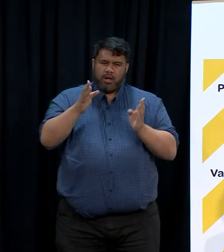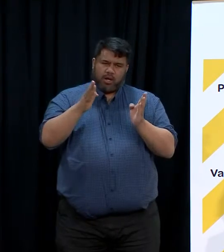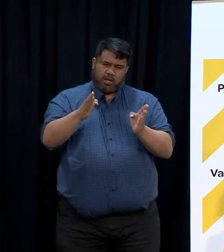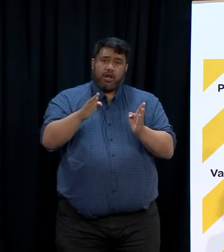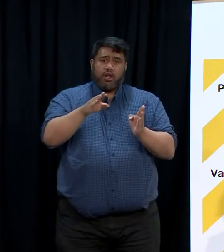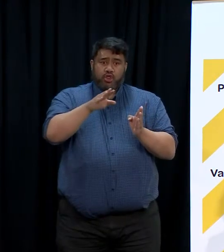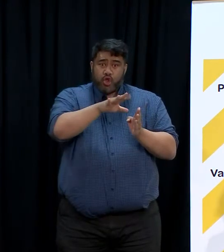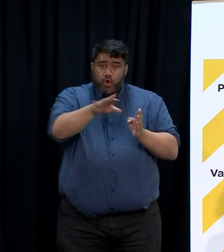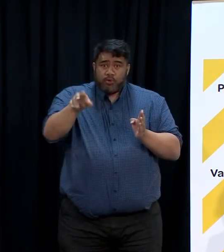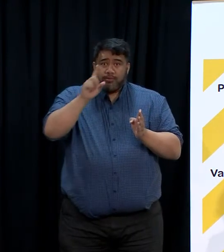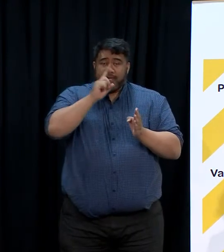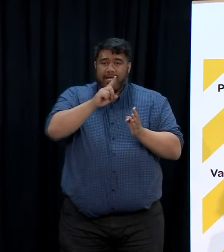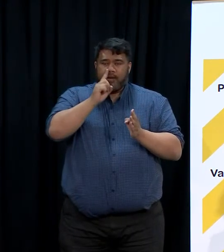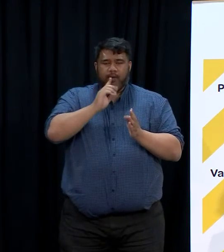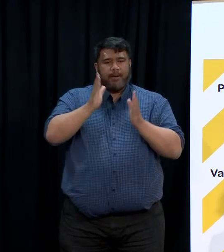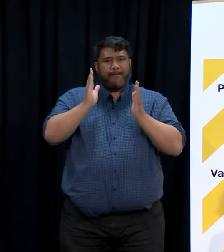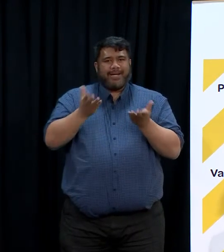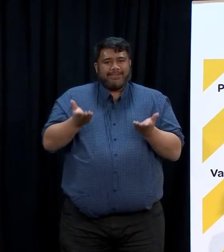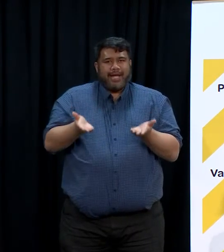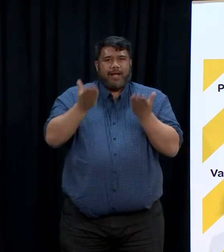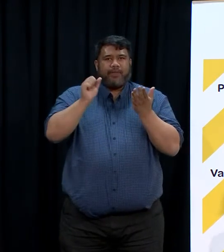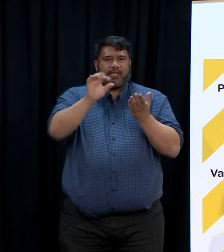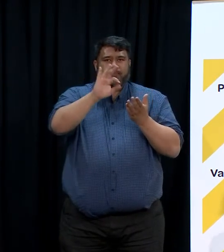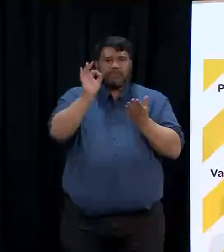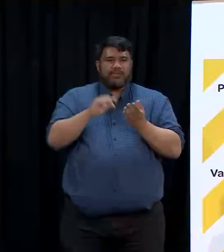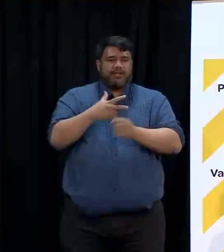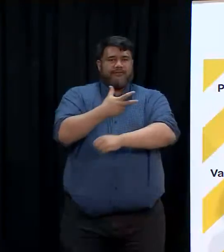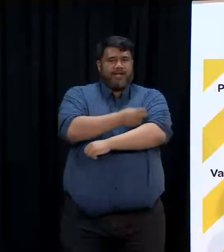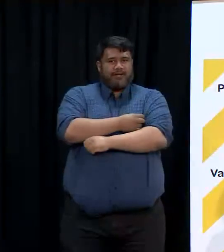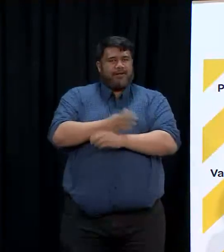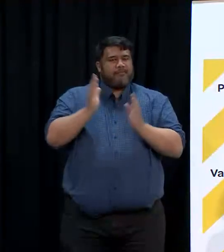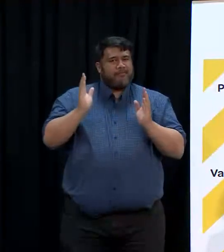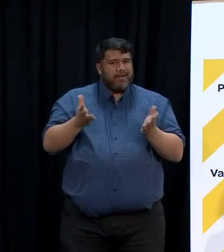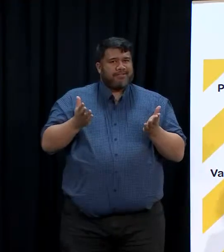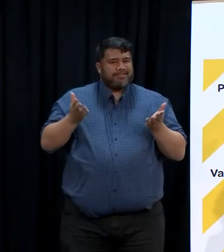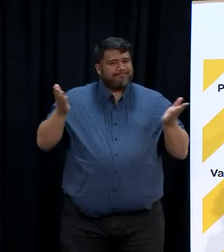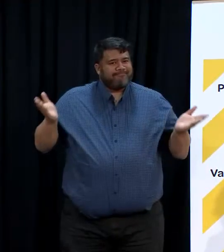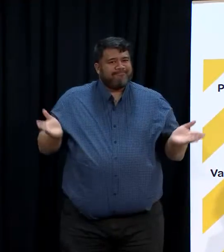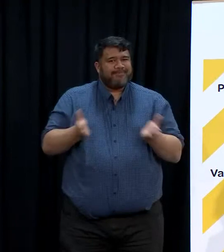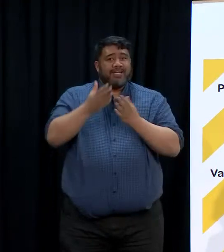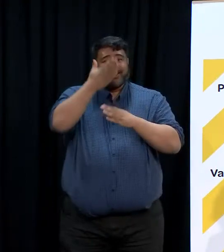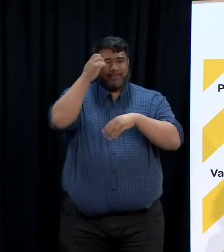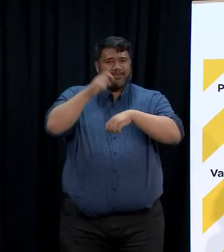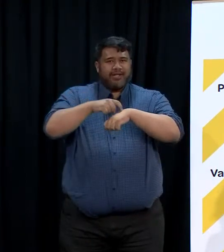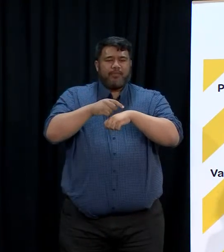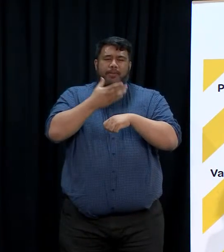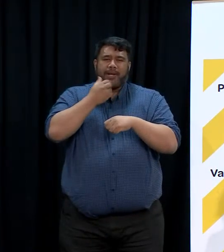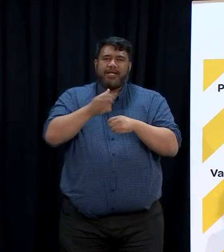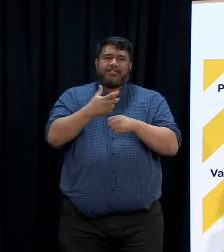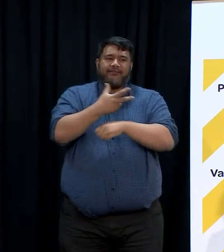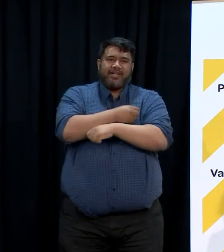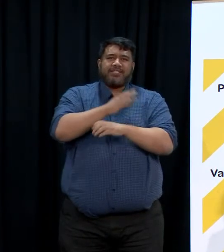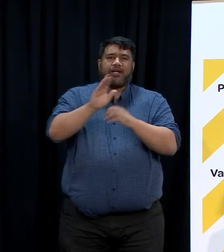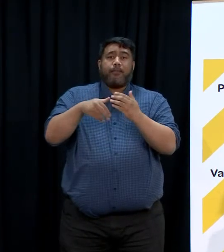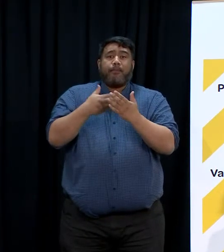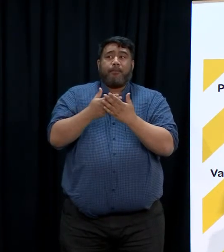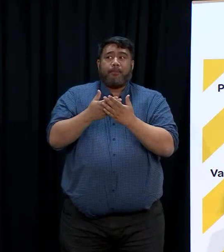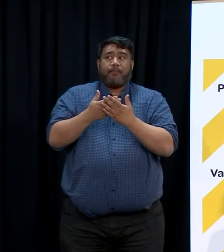better vaccination rate within if we get to get our rates really high, encouraging them to get fully vaccinated by